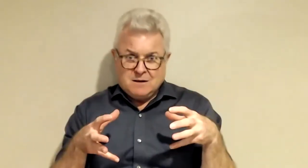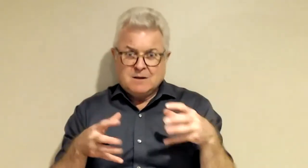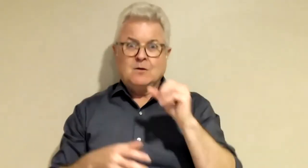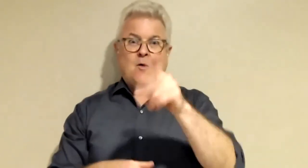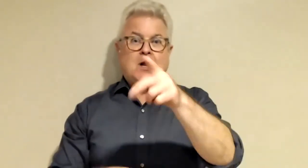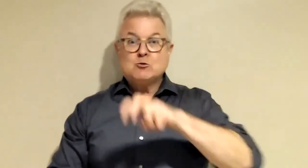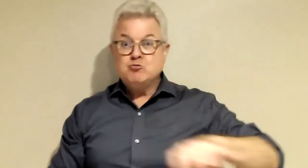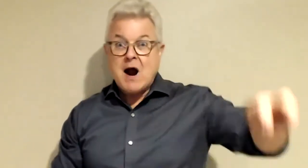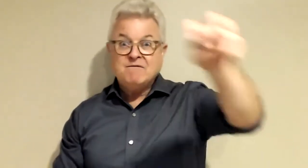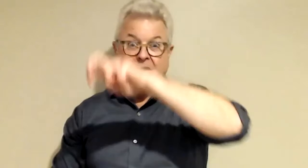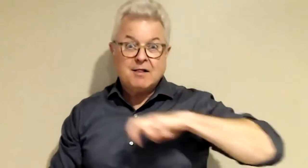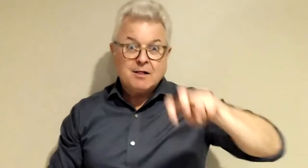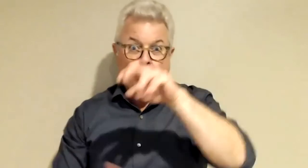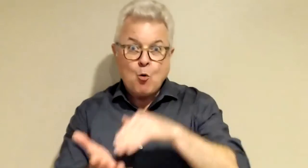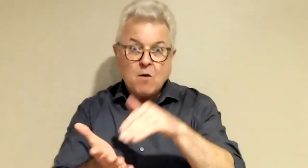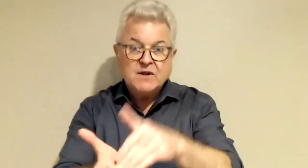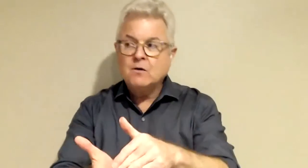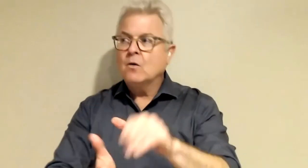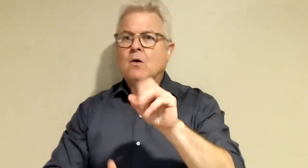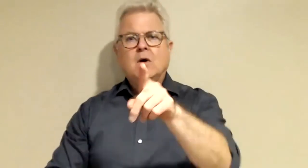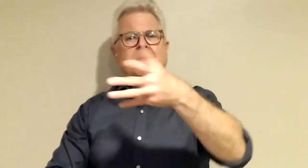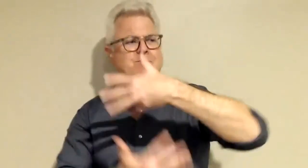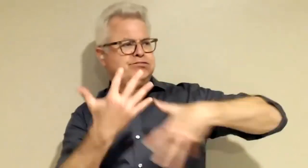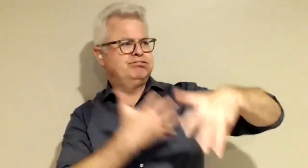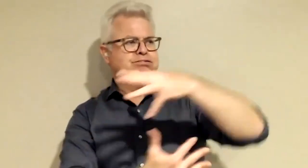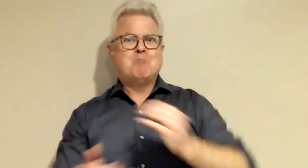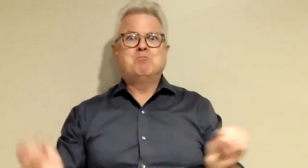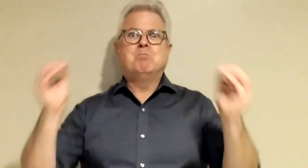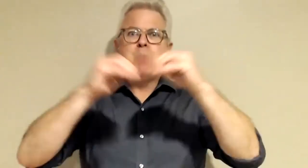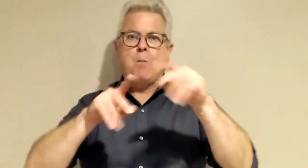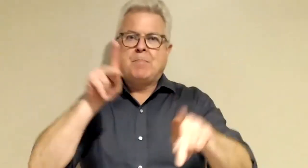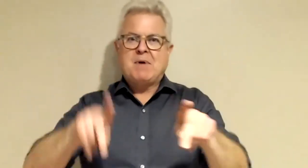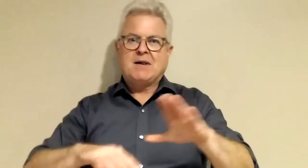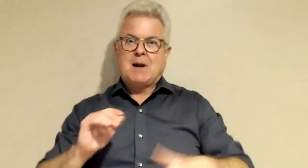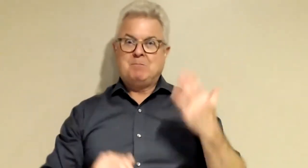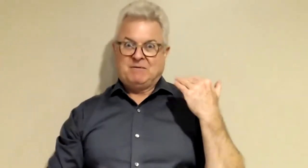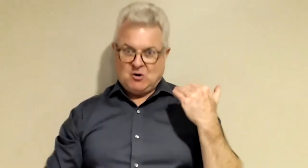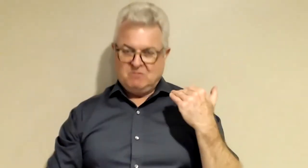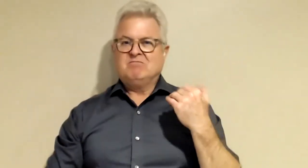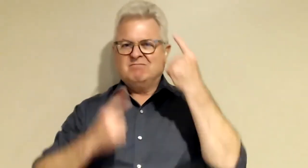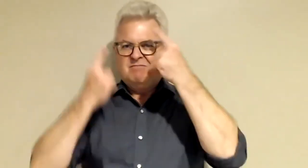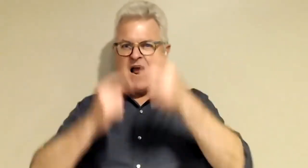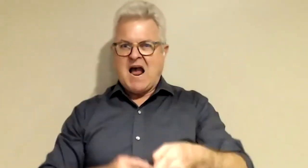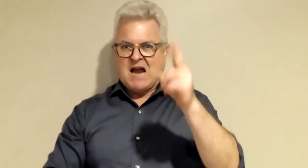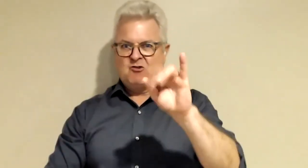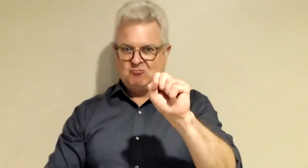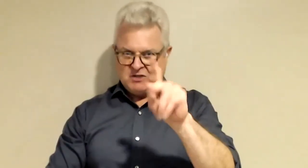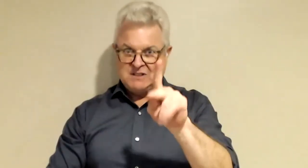worker where you're, you know, in a congregated area, or if you travel often among your work, or you're in a hospital setting or something like that,